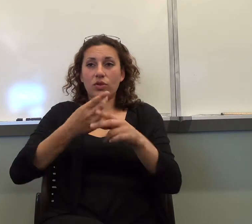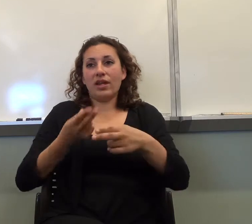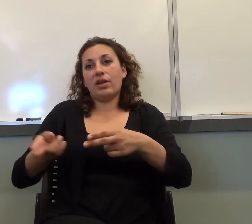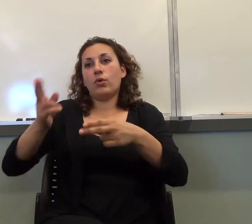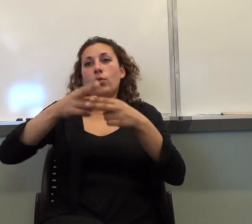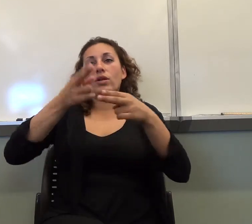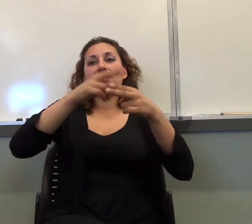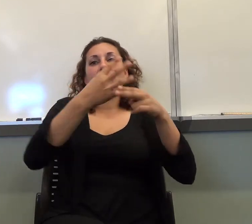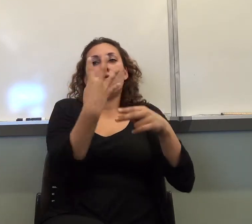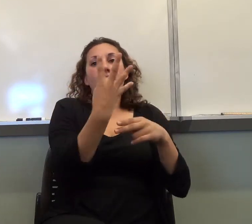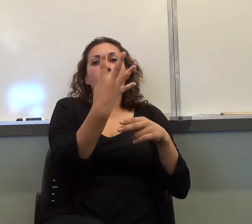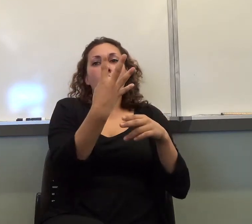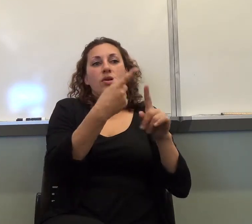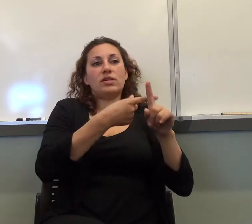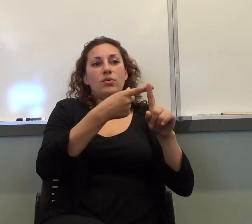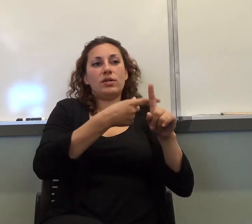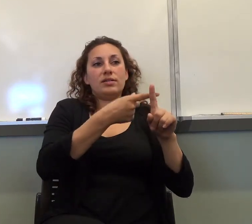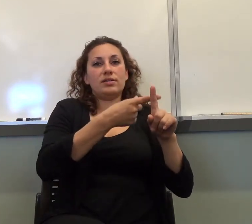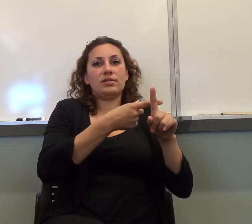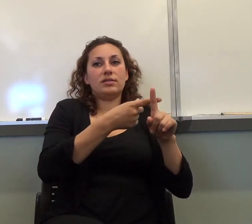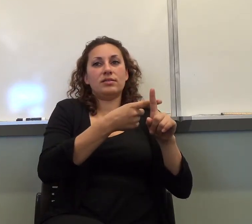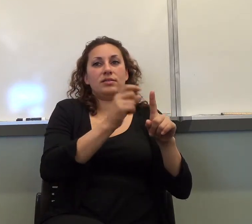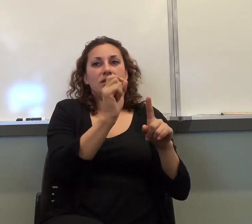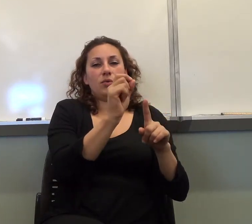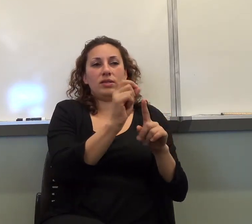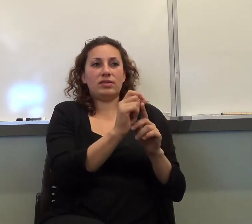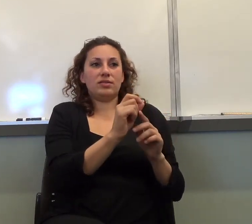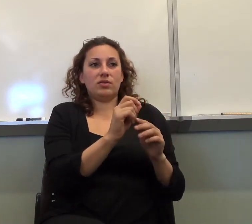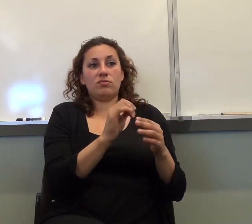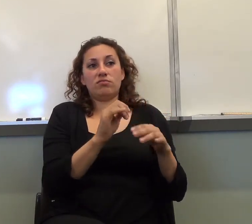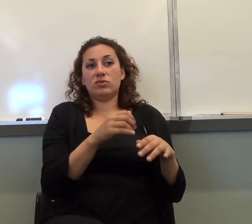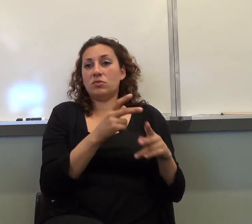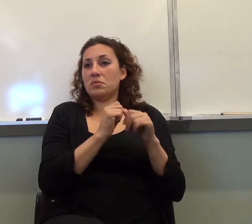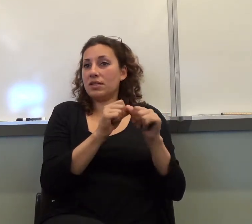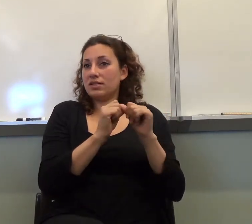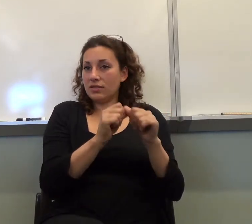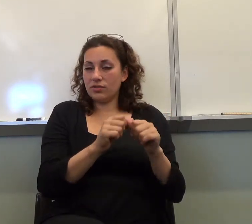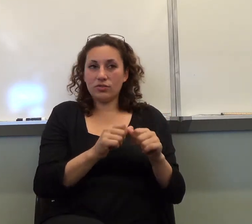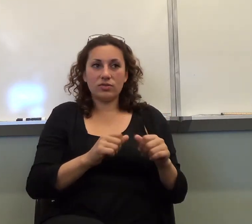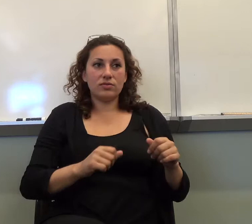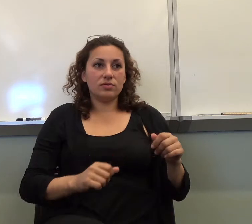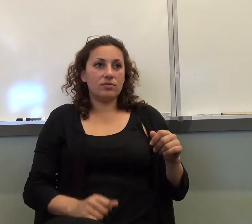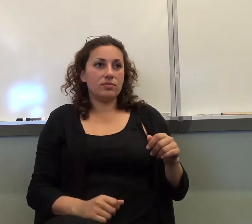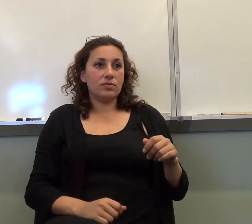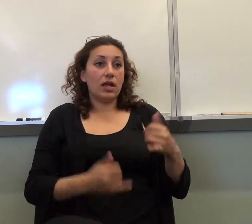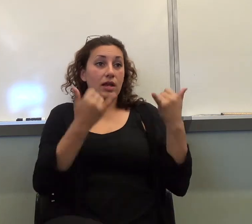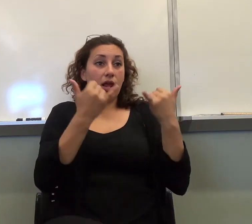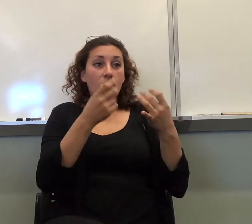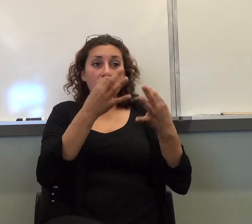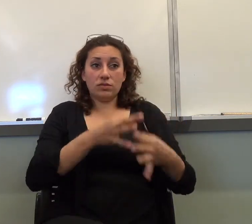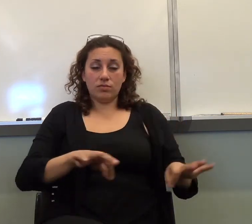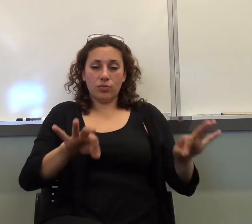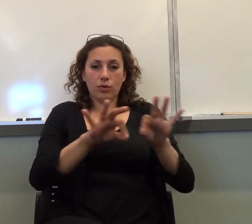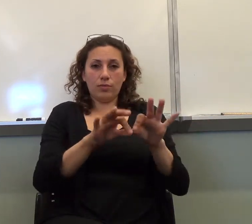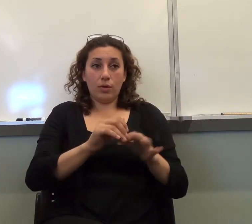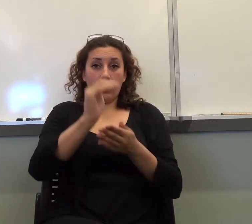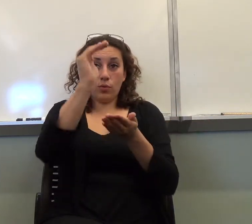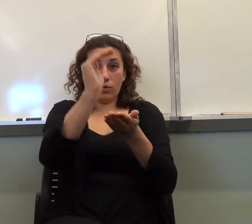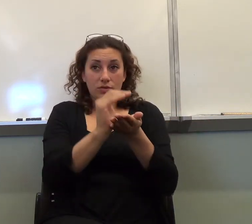to 0. So it keeps the pattern going. Now the crucial one happens. I'm going to reduce this by 1 again.